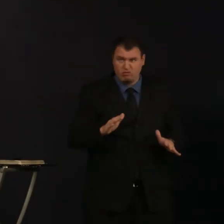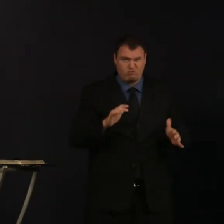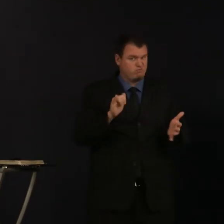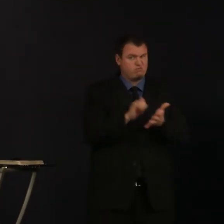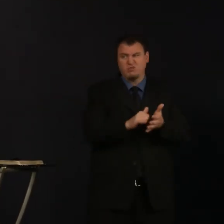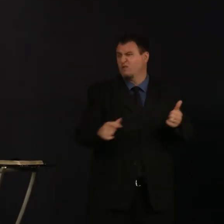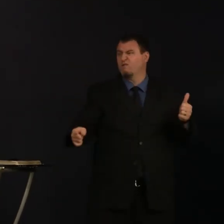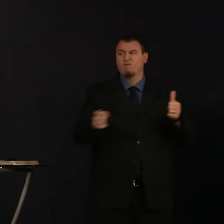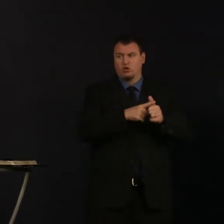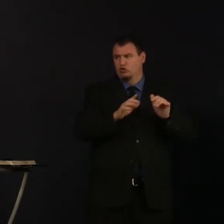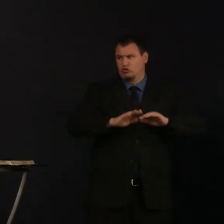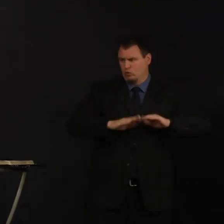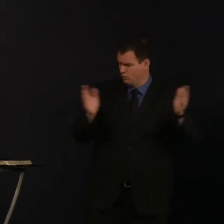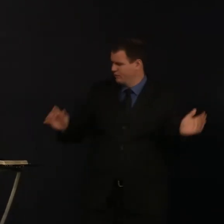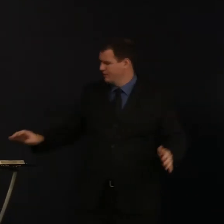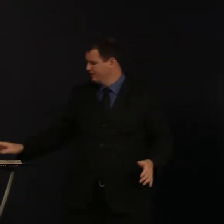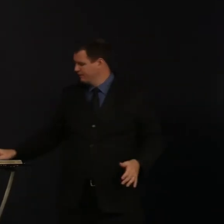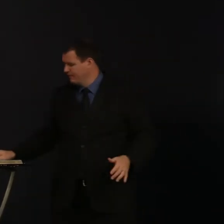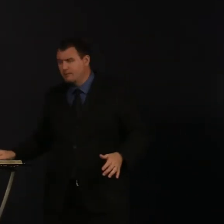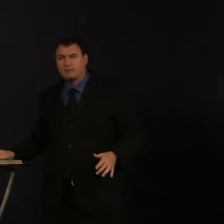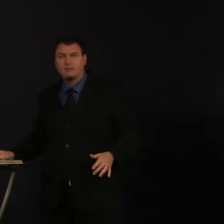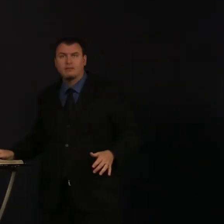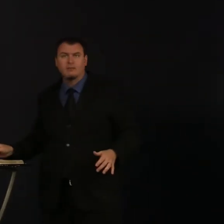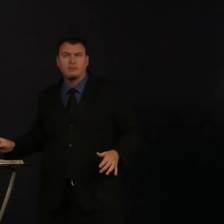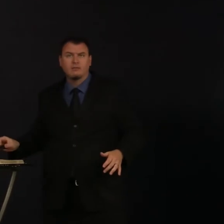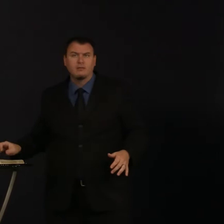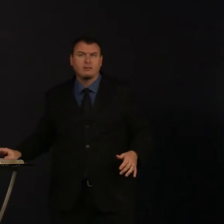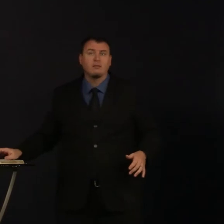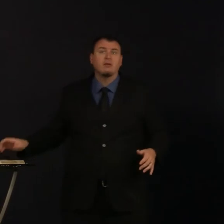different from theirs. That's the first thing he says in the opening.